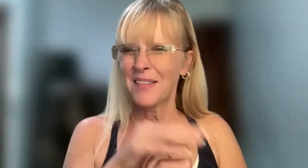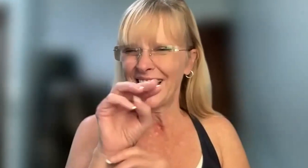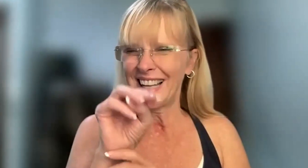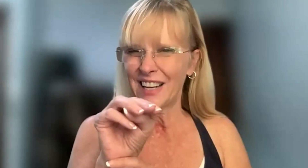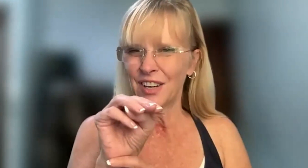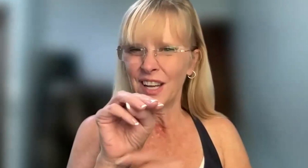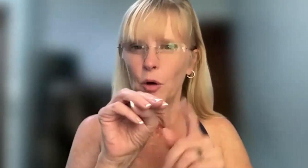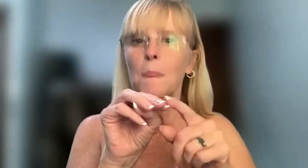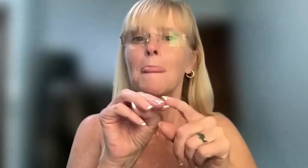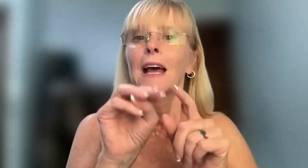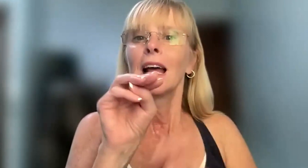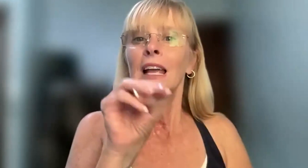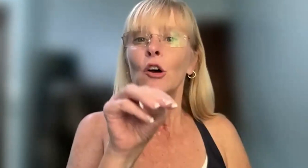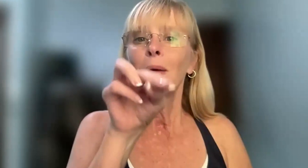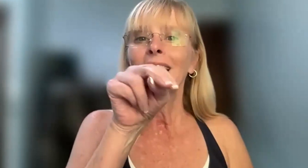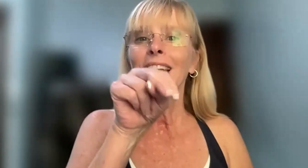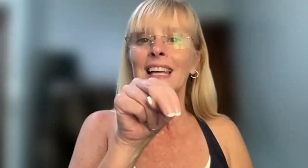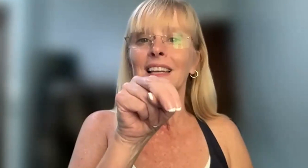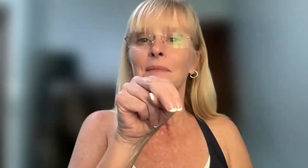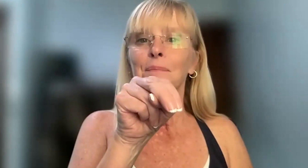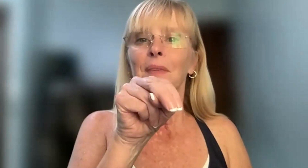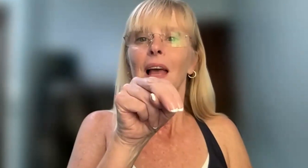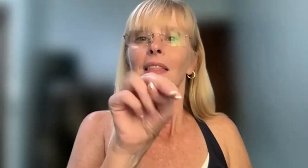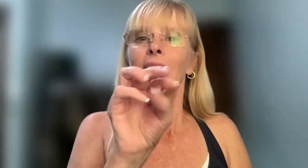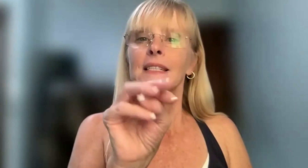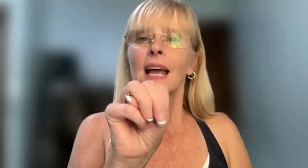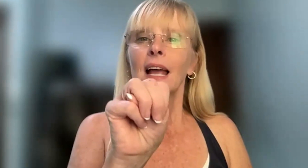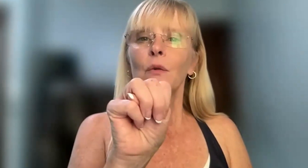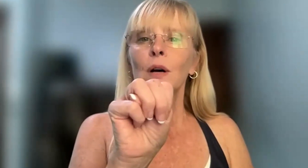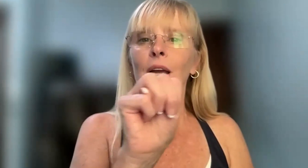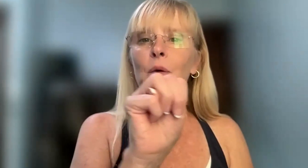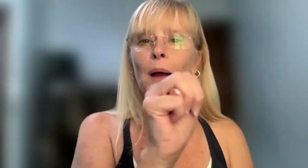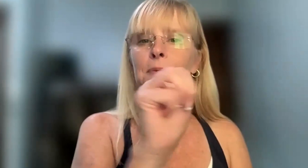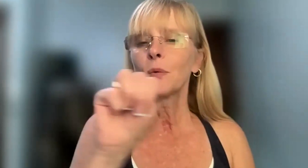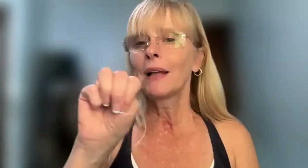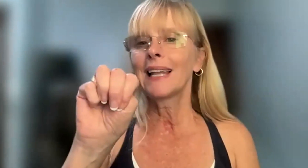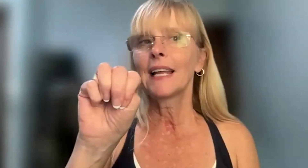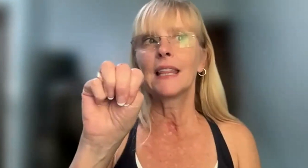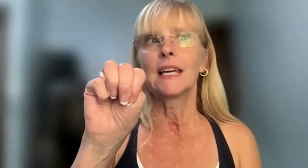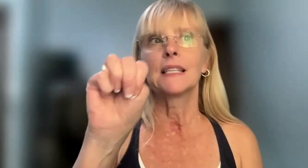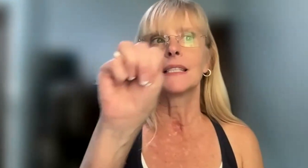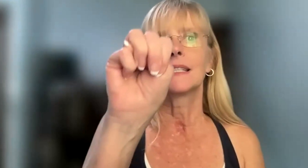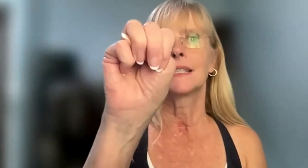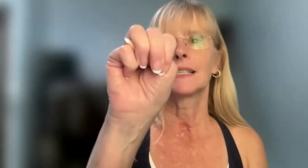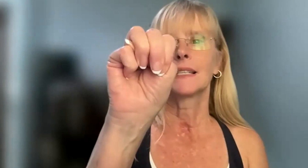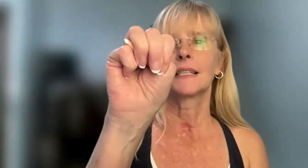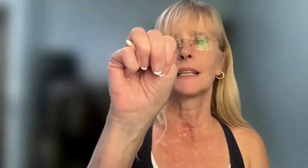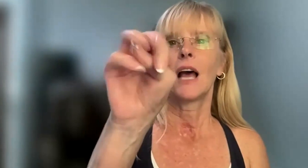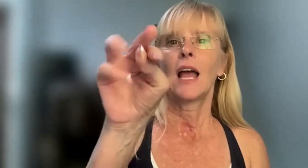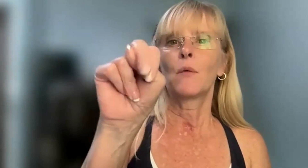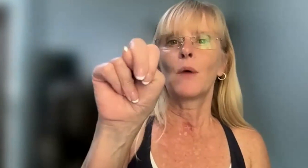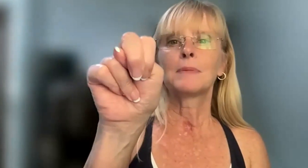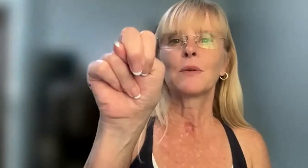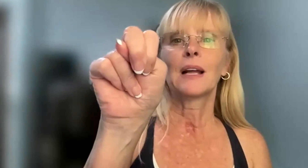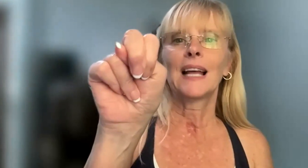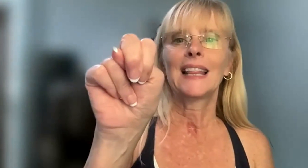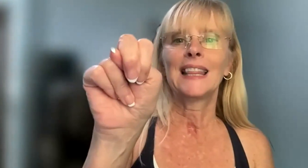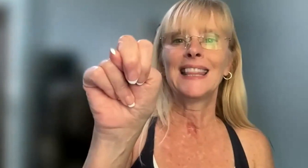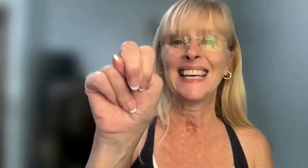the letter M and N. They say, well, it wraps around like this. It wraps around like